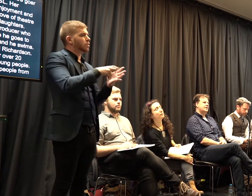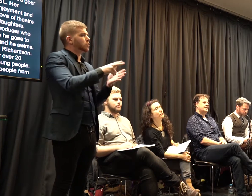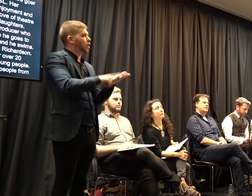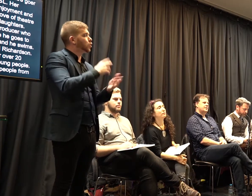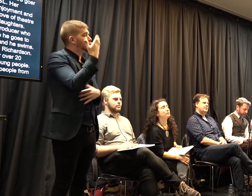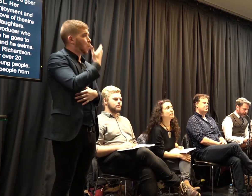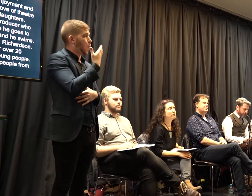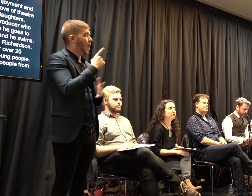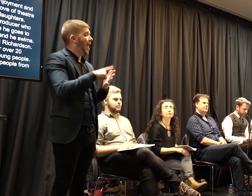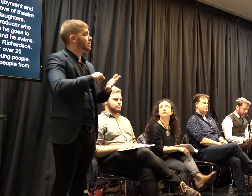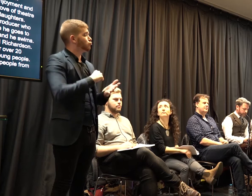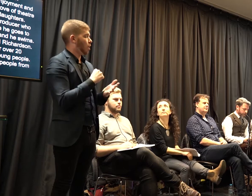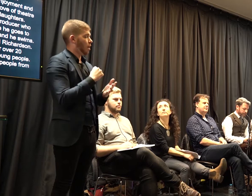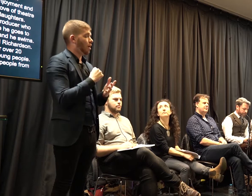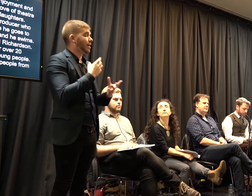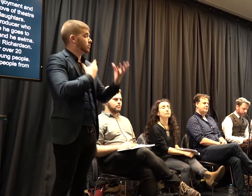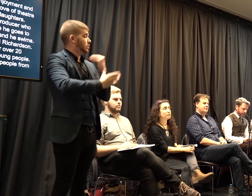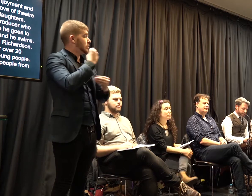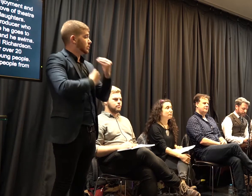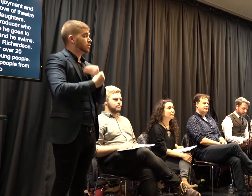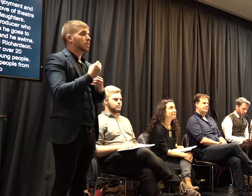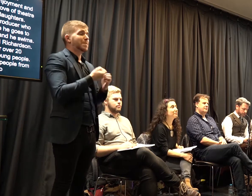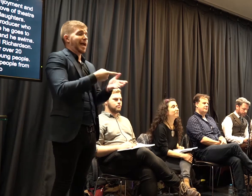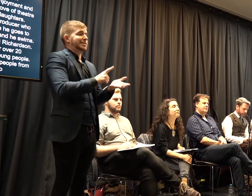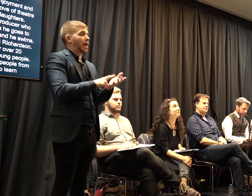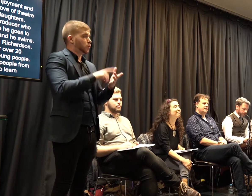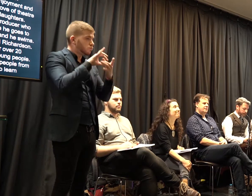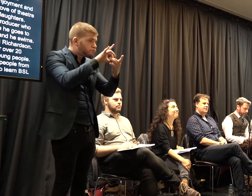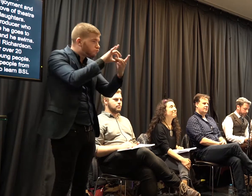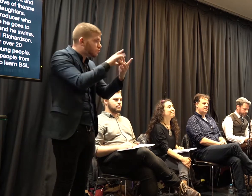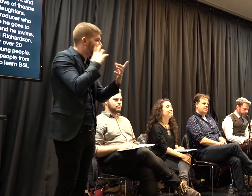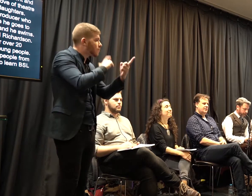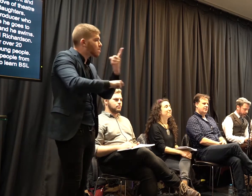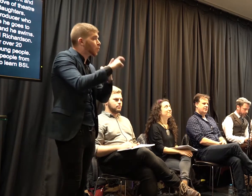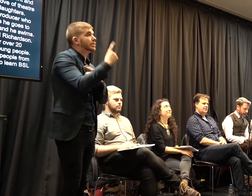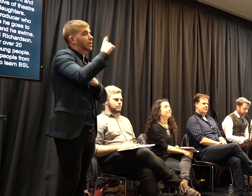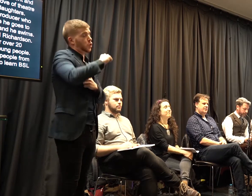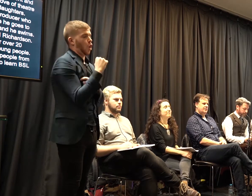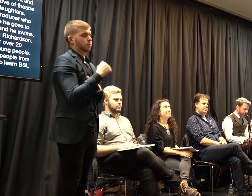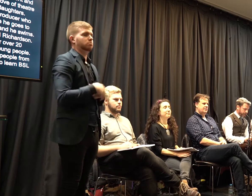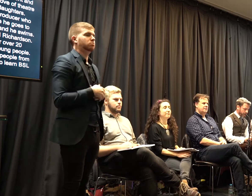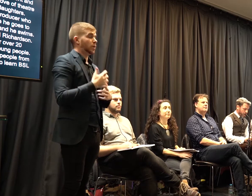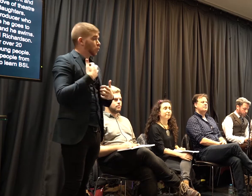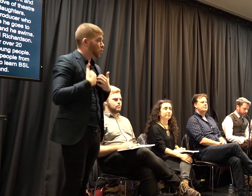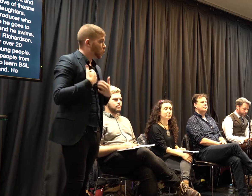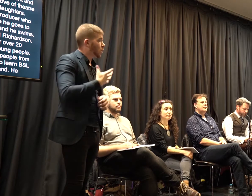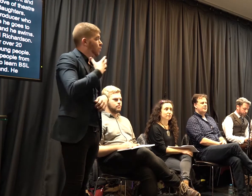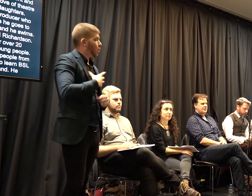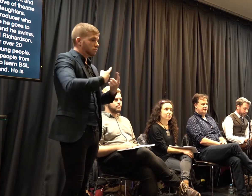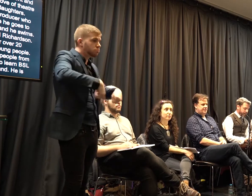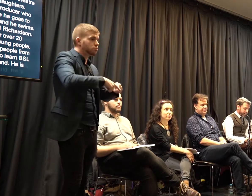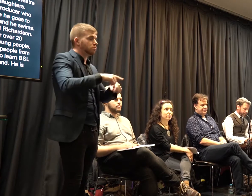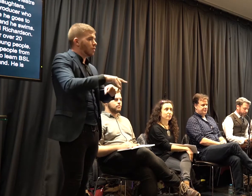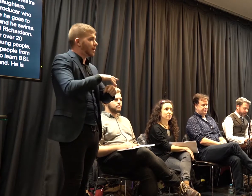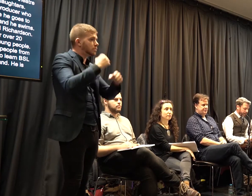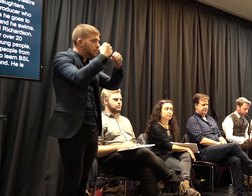began to learn British Sign Language to get to know the deaf community in Scotland. He is interested in how, as theatre makers, we can produce